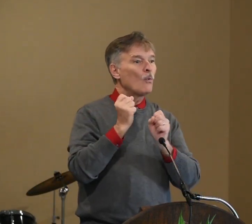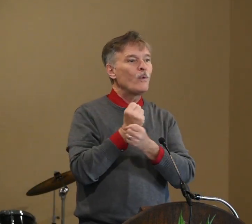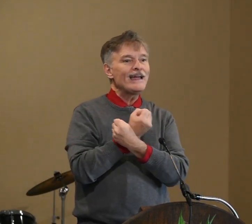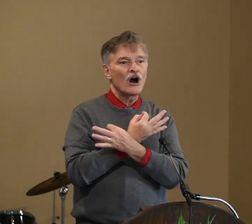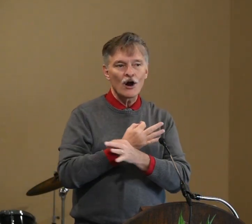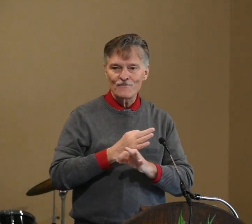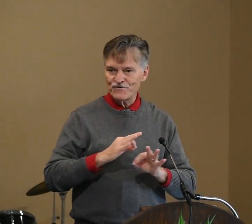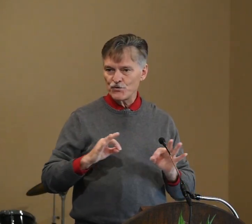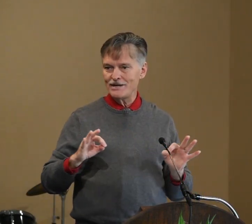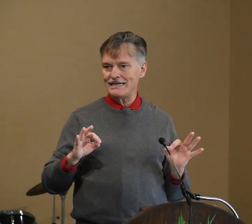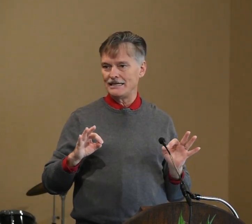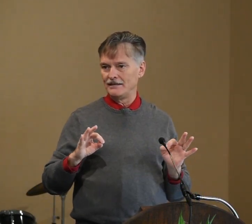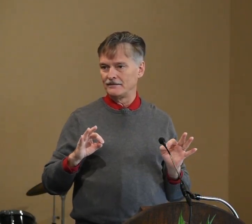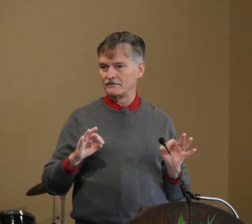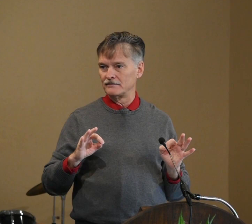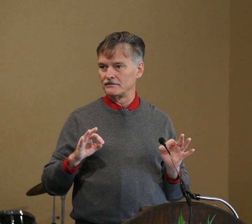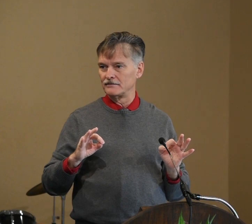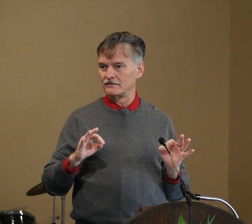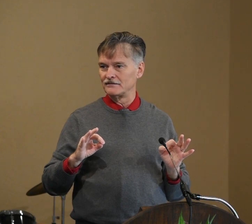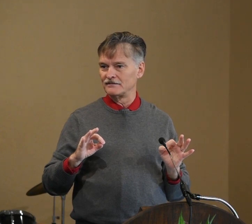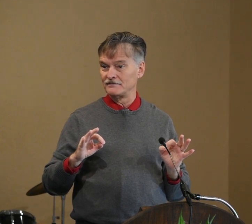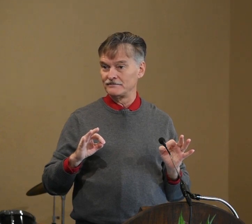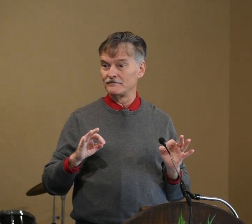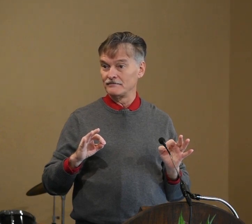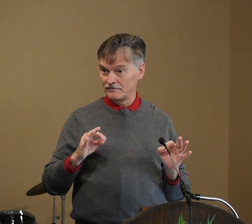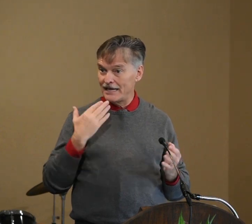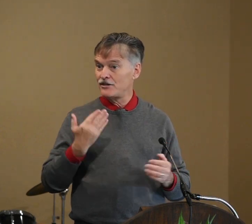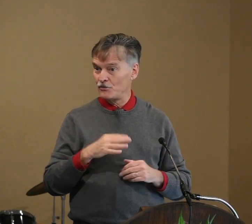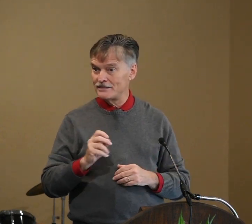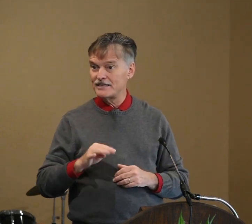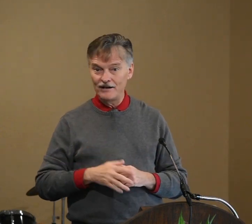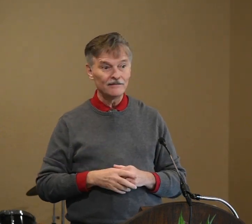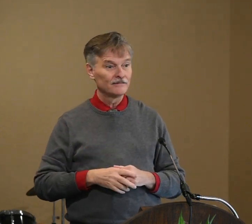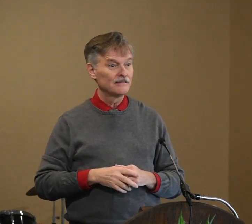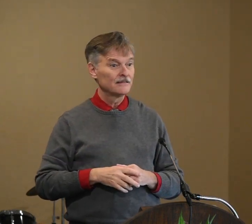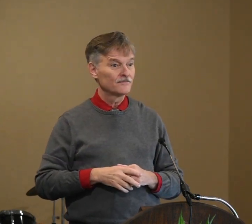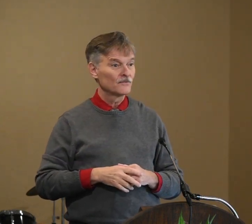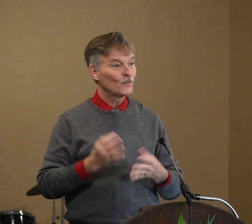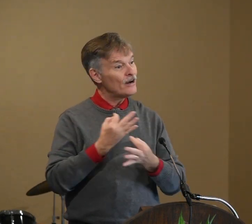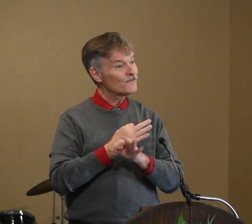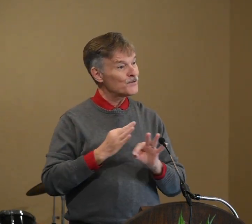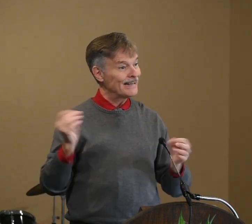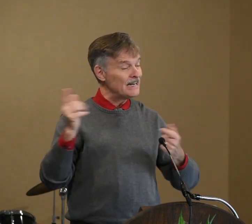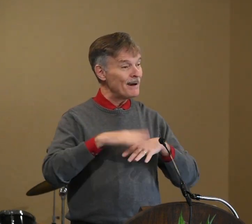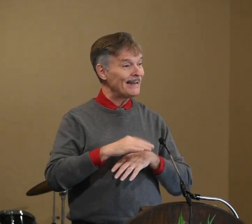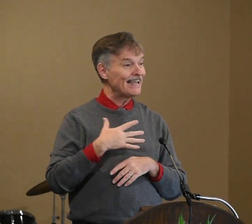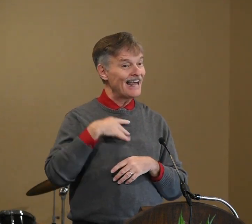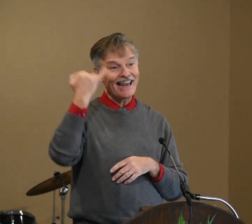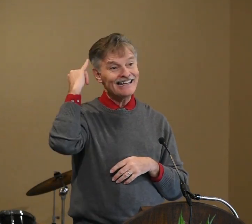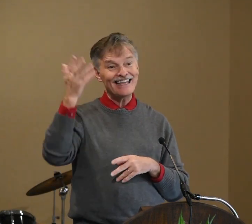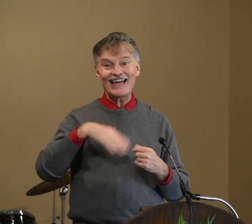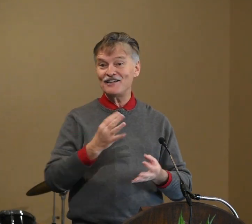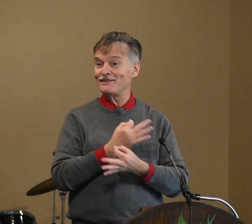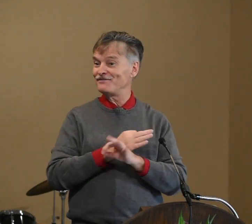we are free. Amen. Thank you, Wenzel. We are free. Anybody kind of like the idea of being